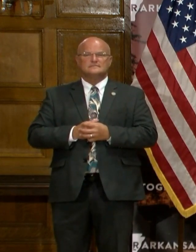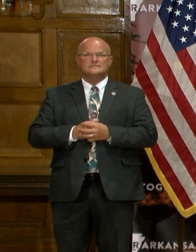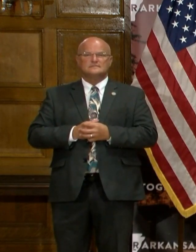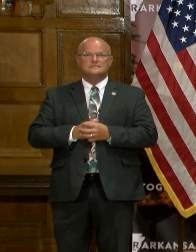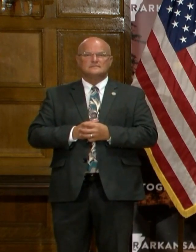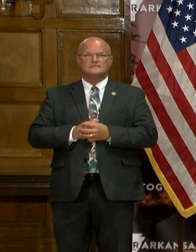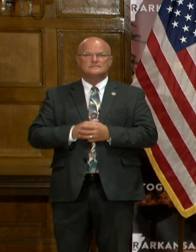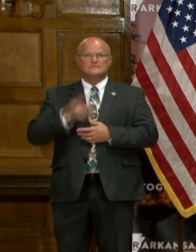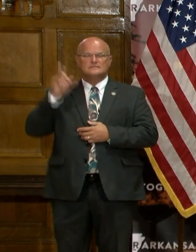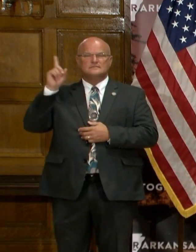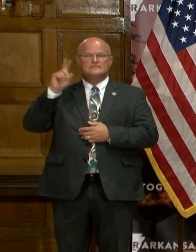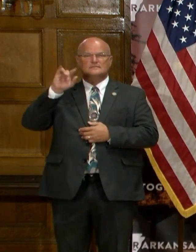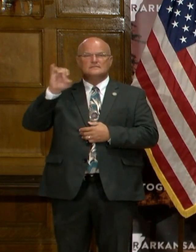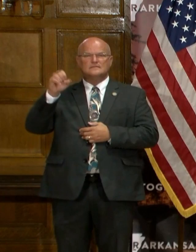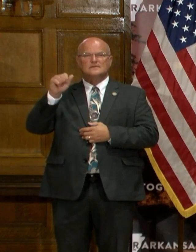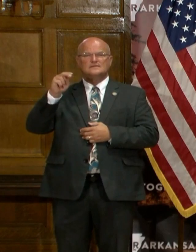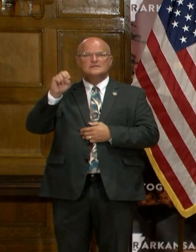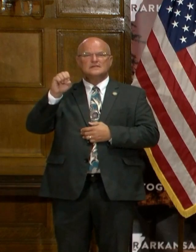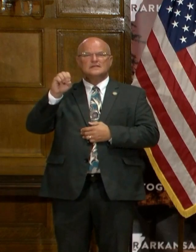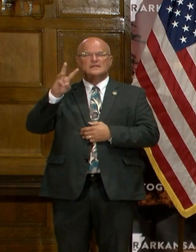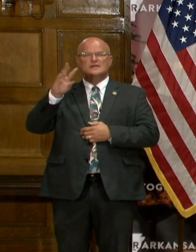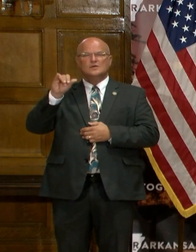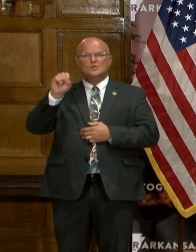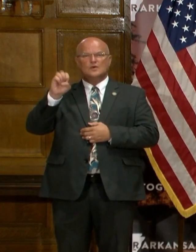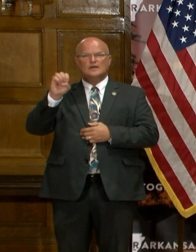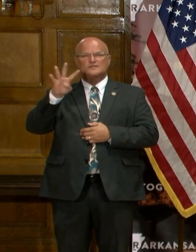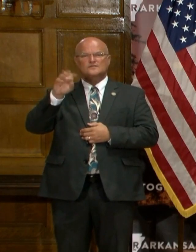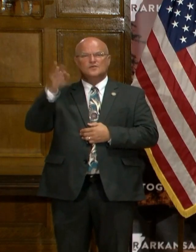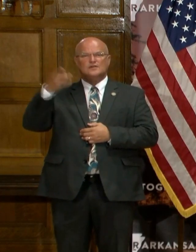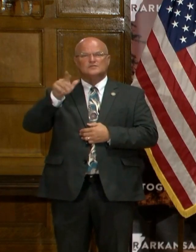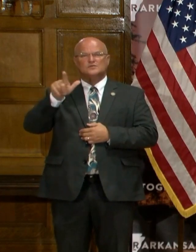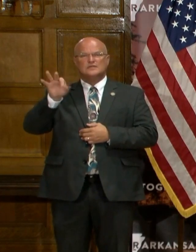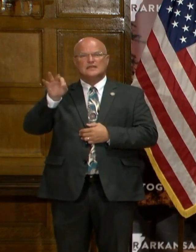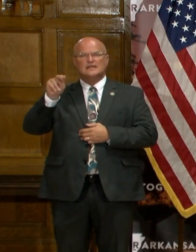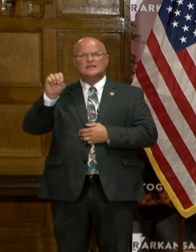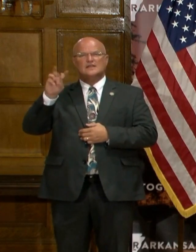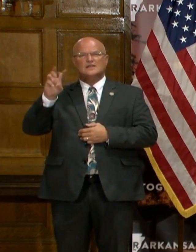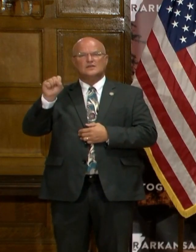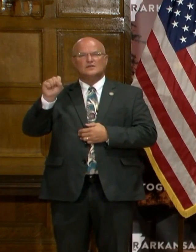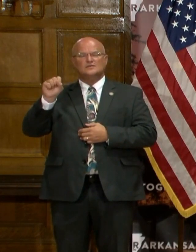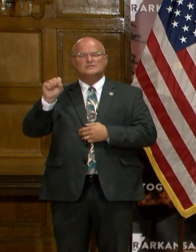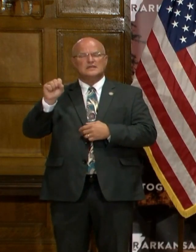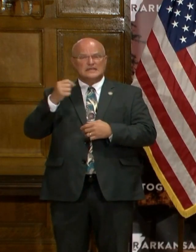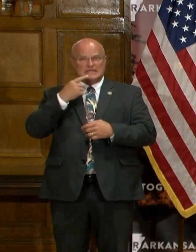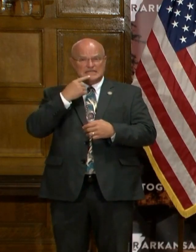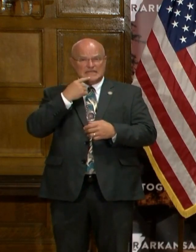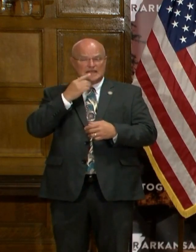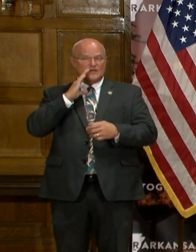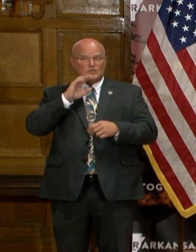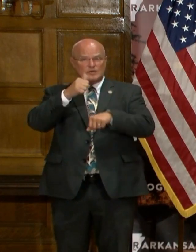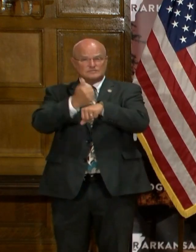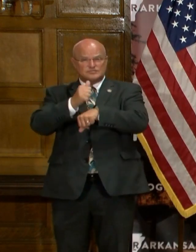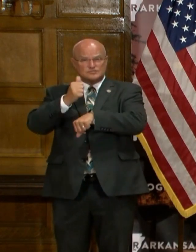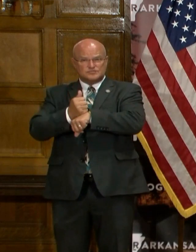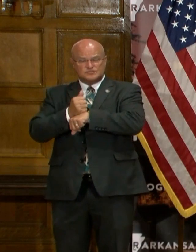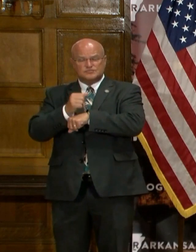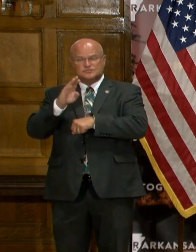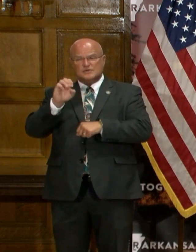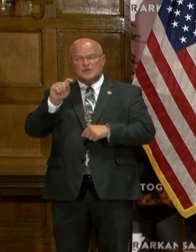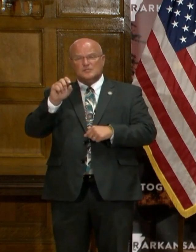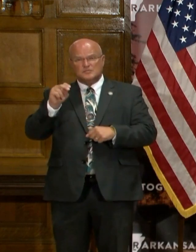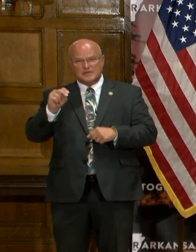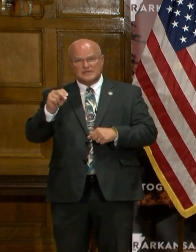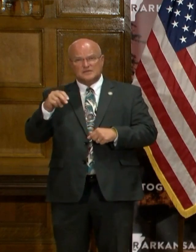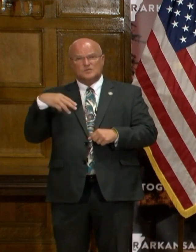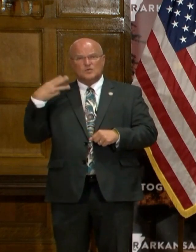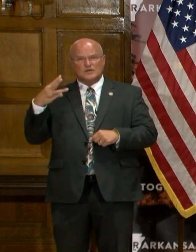Governor, this is Jamie Weiss with 4029 News. You mentioned, Dr. Romero mentioned that there were new cases in Benton, Washington, and